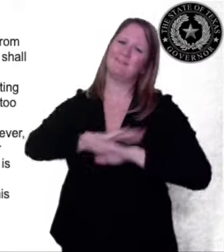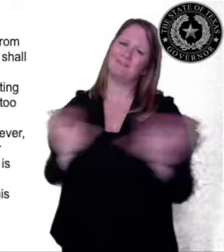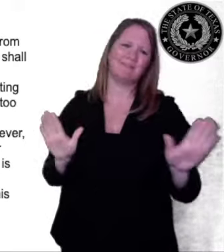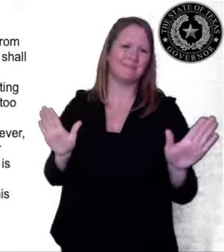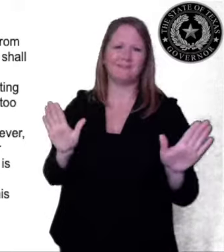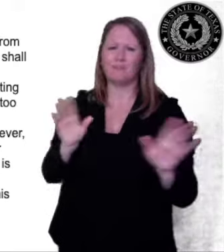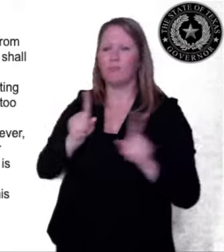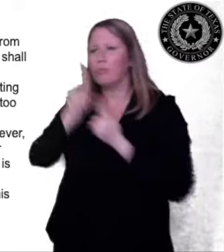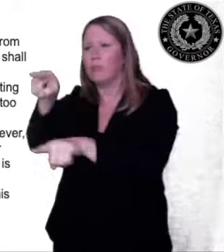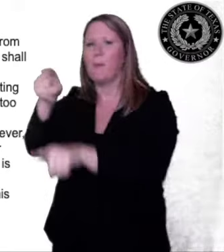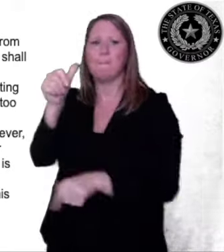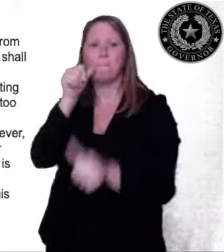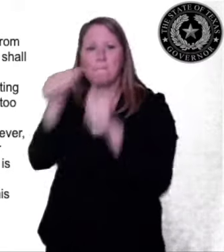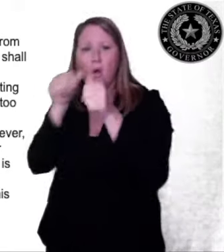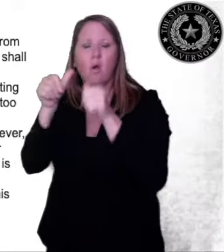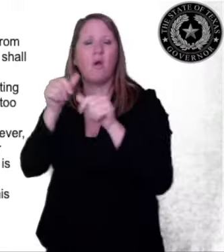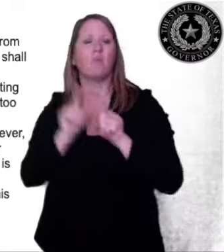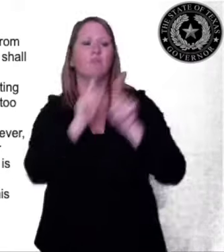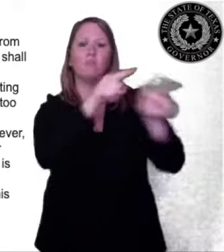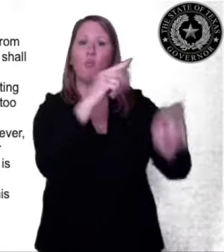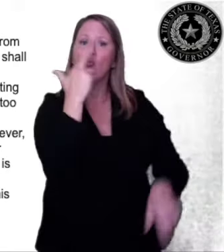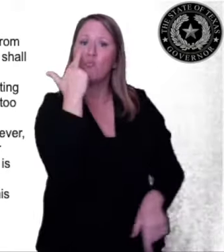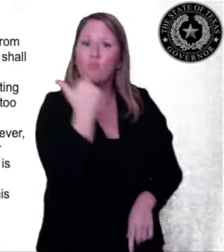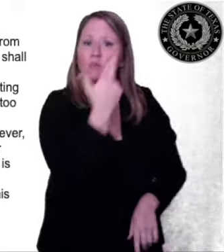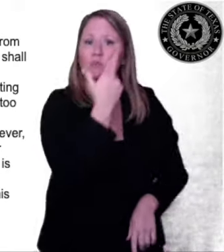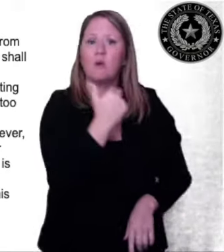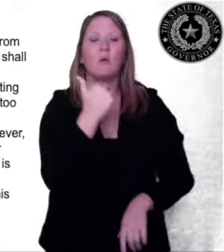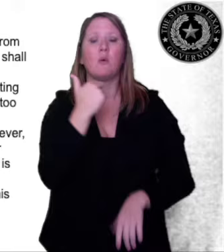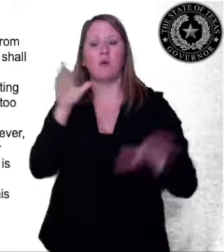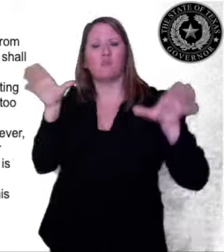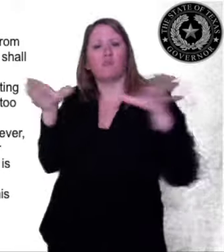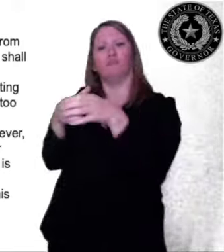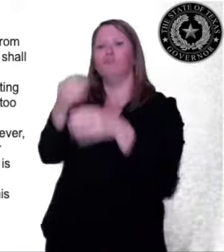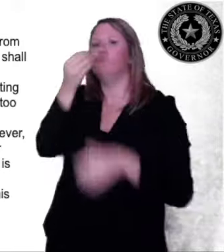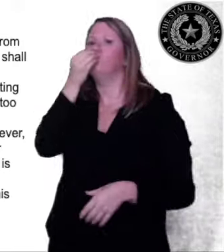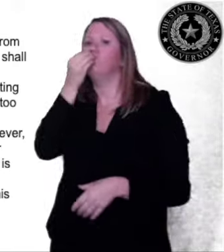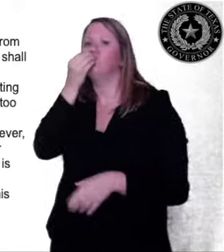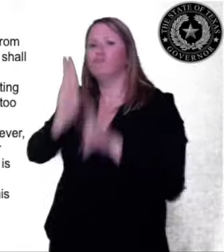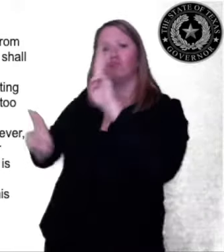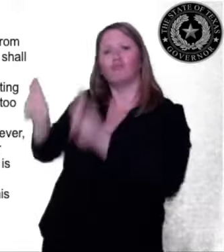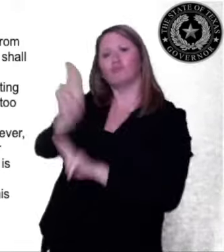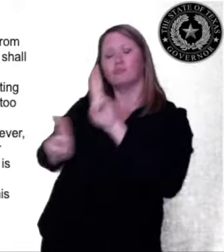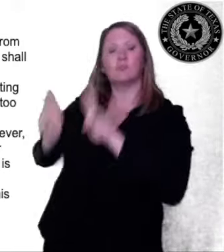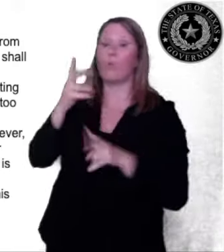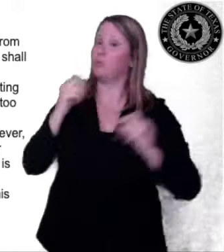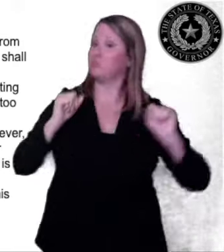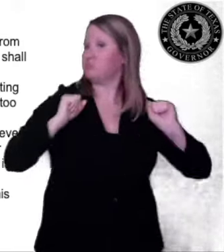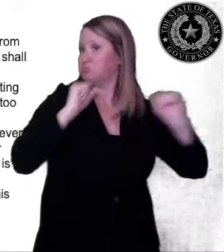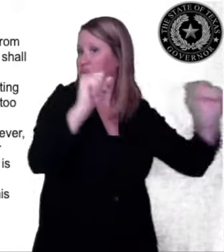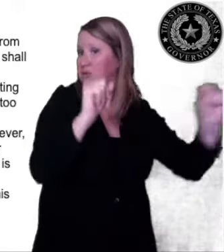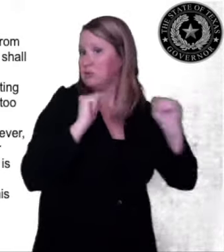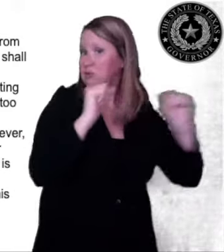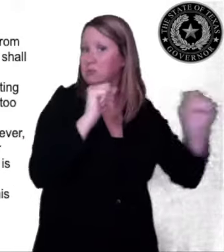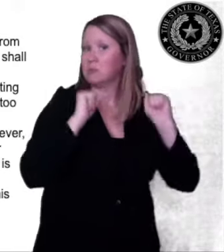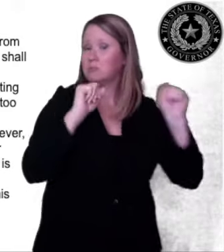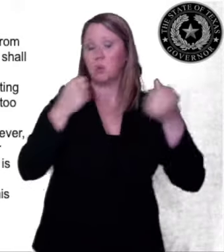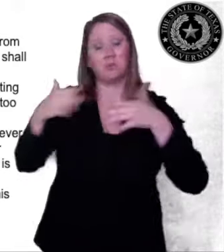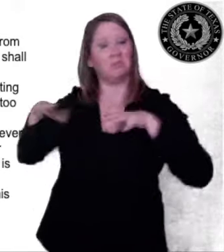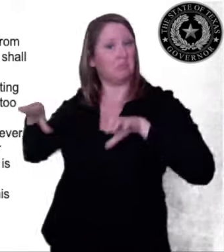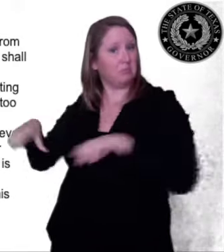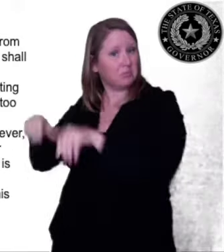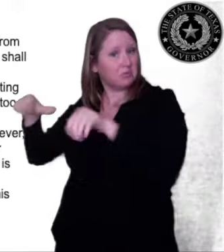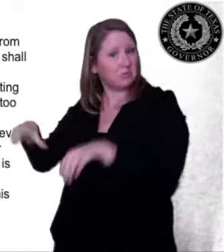shall avoid eating or drinking at bars, restaurants, and food courts, or visiting gyms, massage